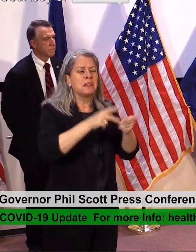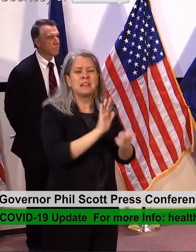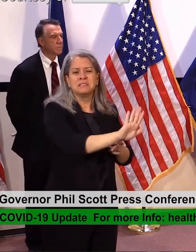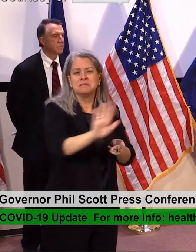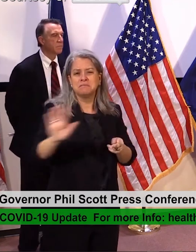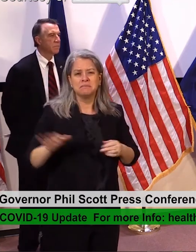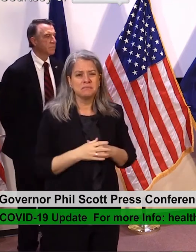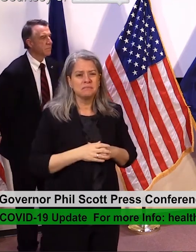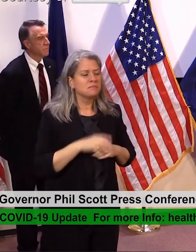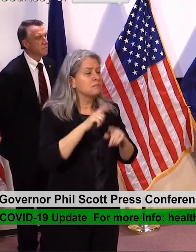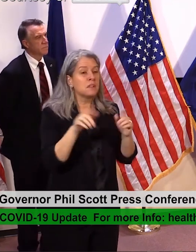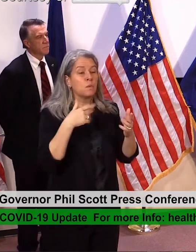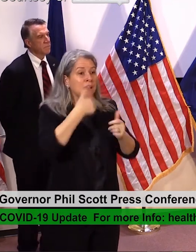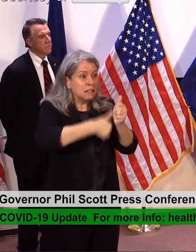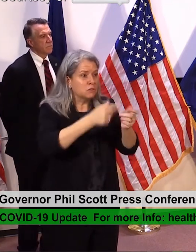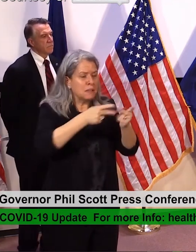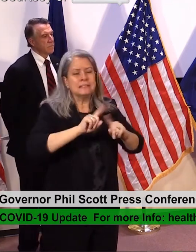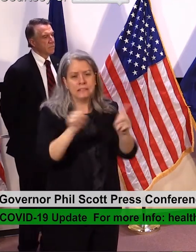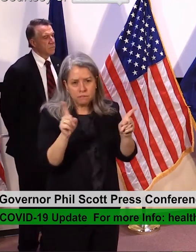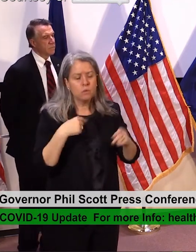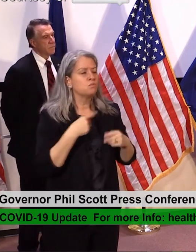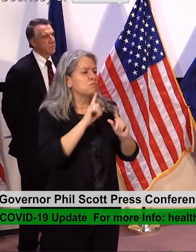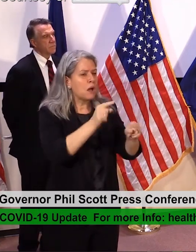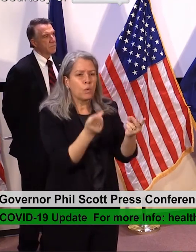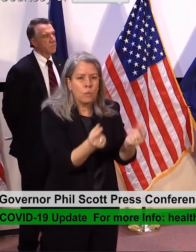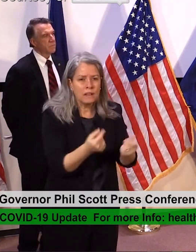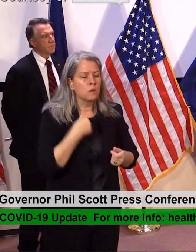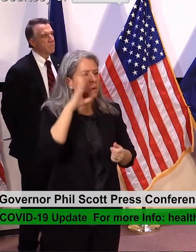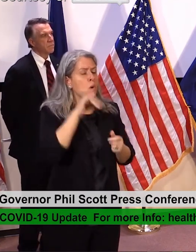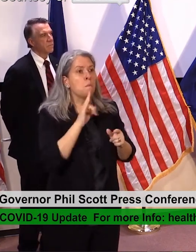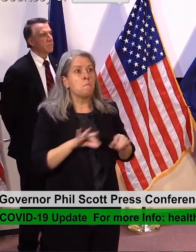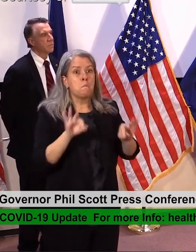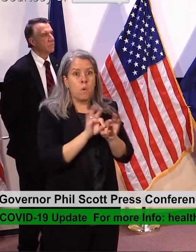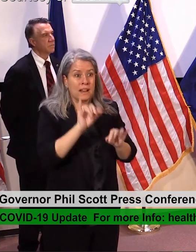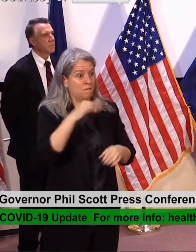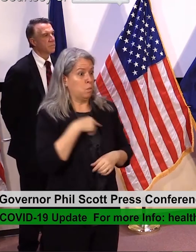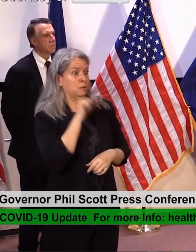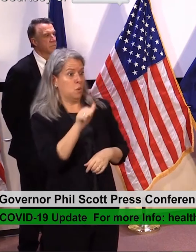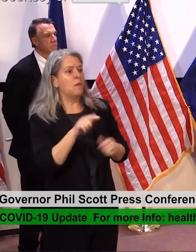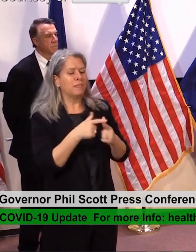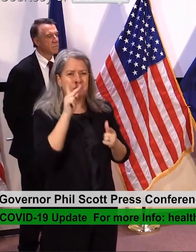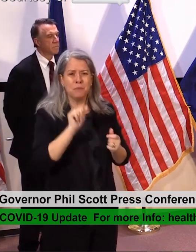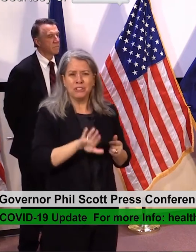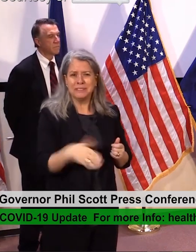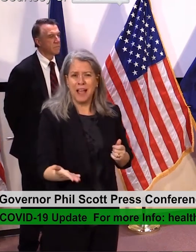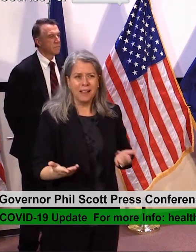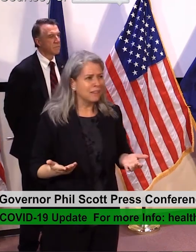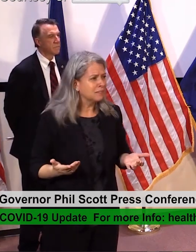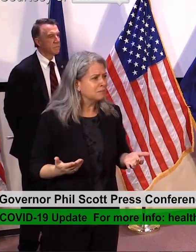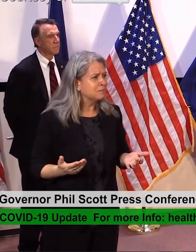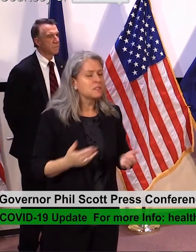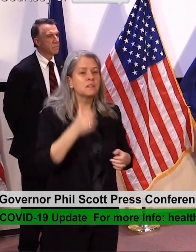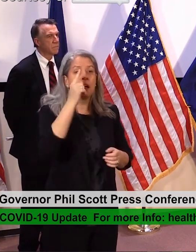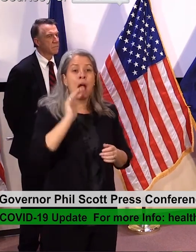response happens quickly. We know that lives are at stake. All of this is done in communication with other teams